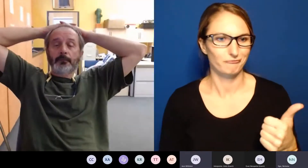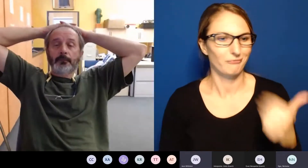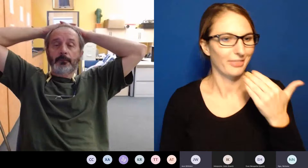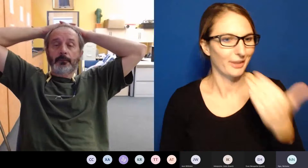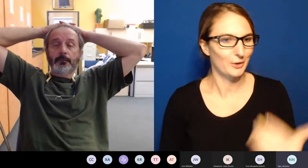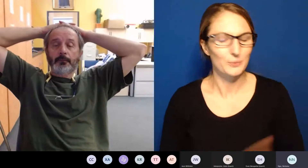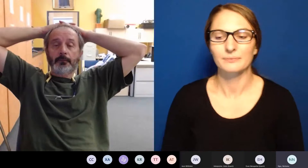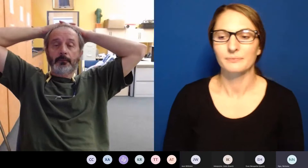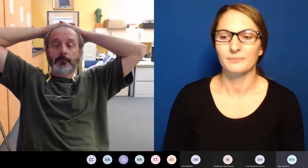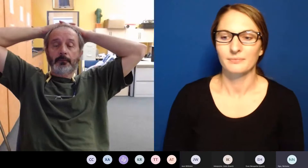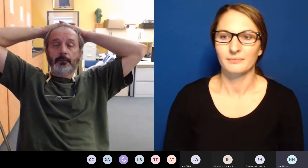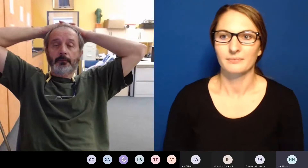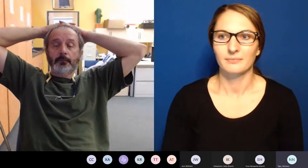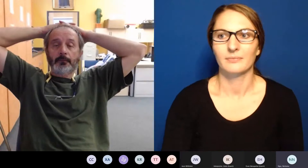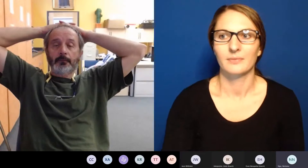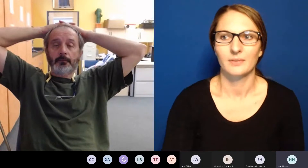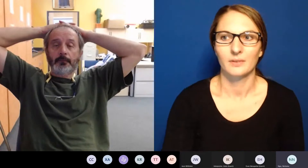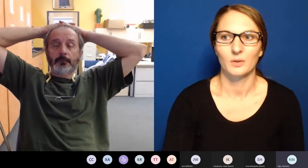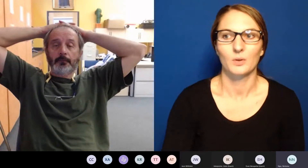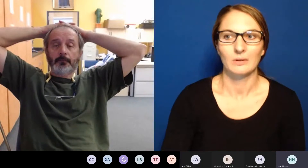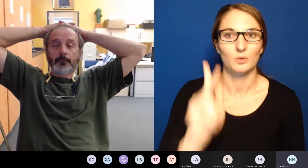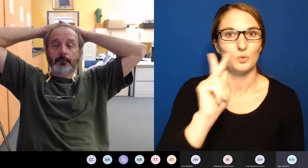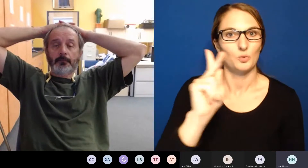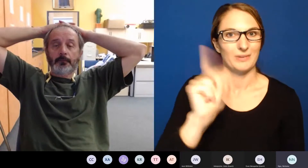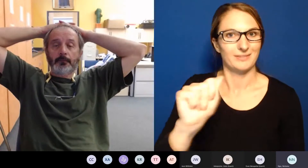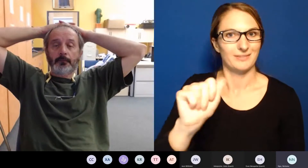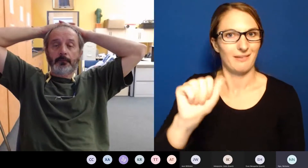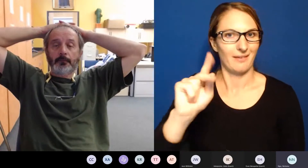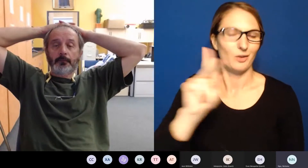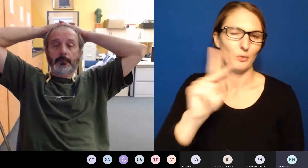Joan. Krista Anderson.